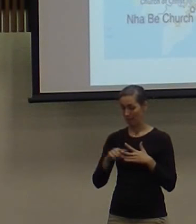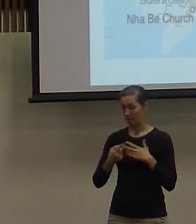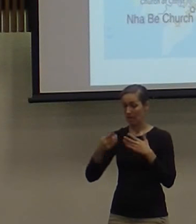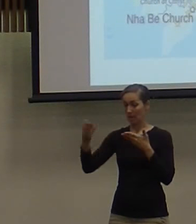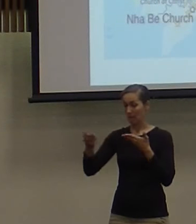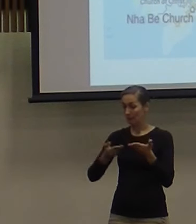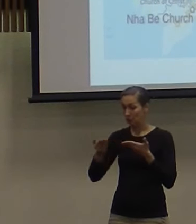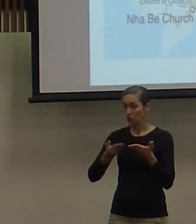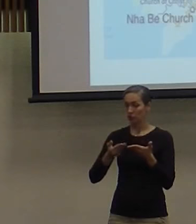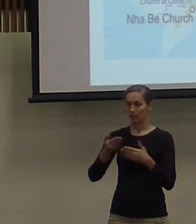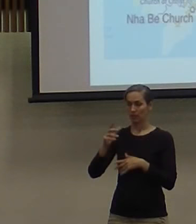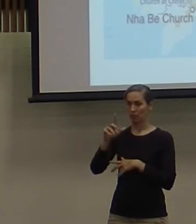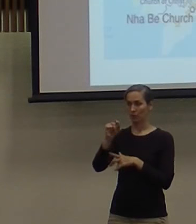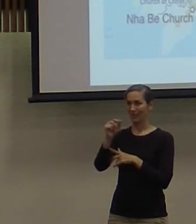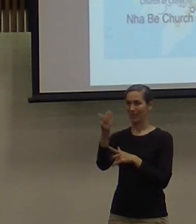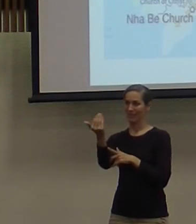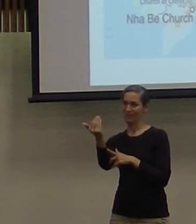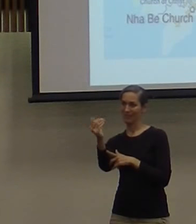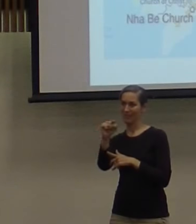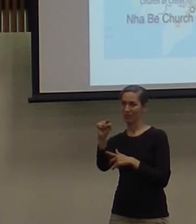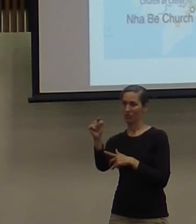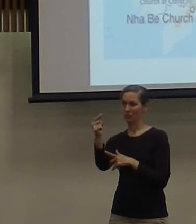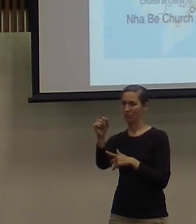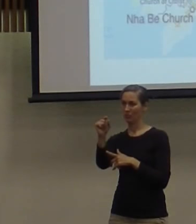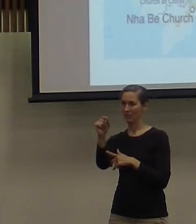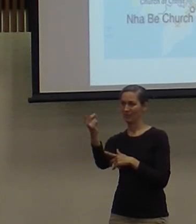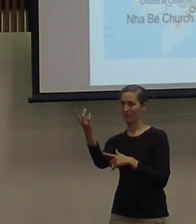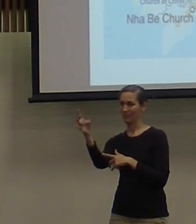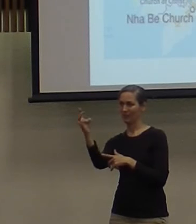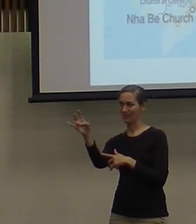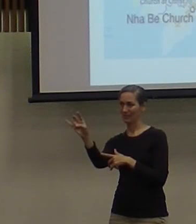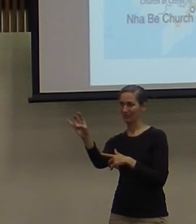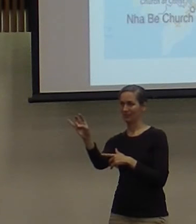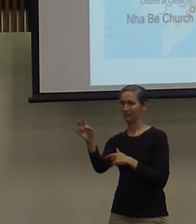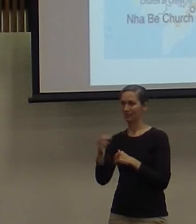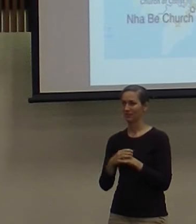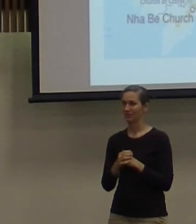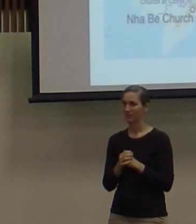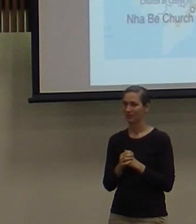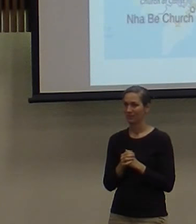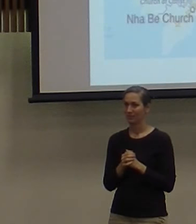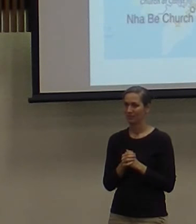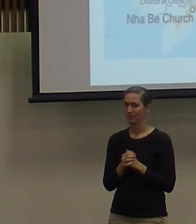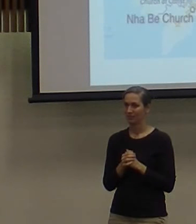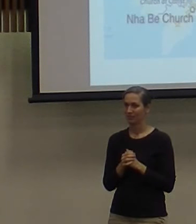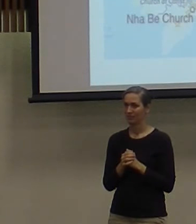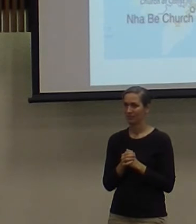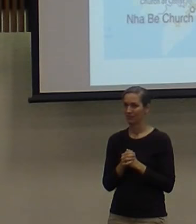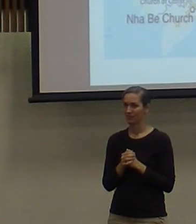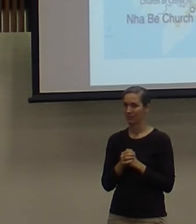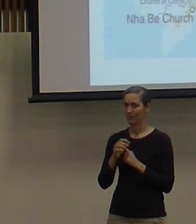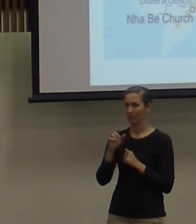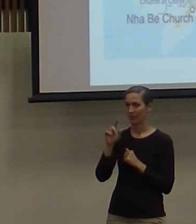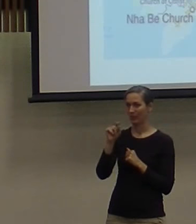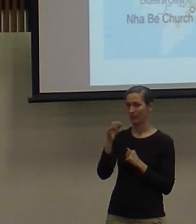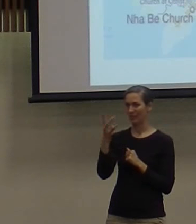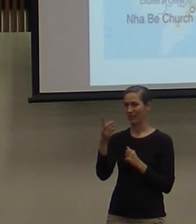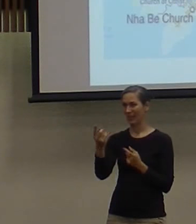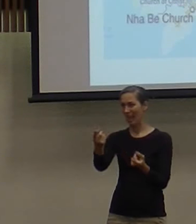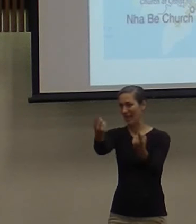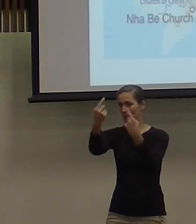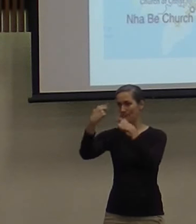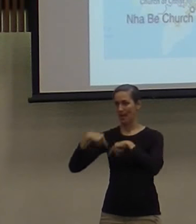ministry 2015, 2017, because 2017 I also came to this country to study furthermore.